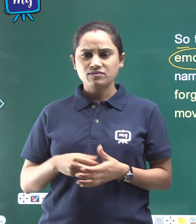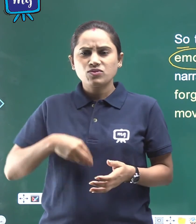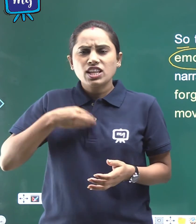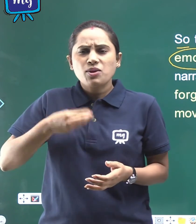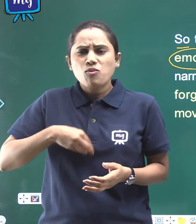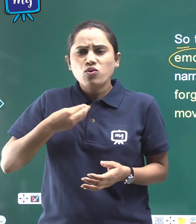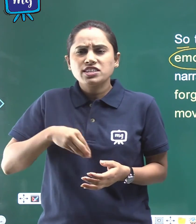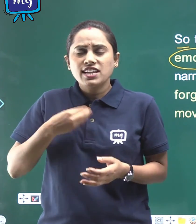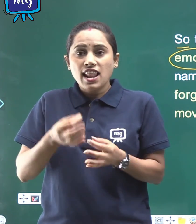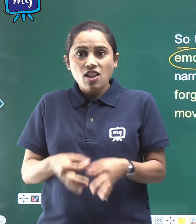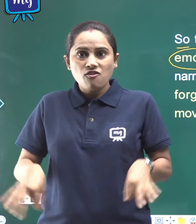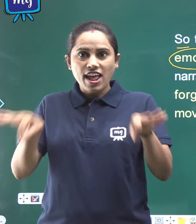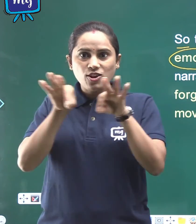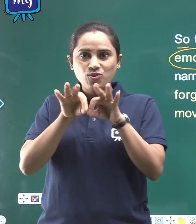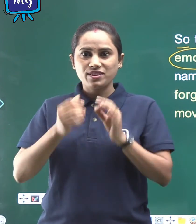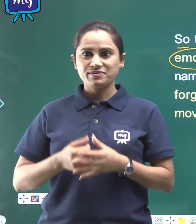emotional value